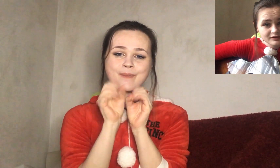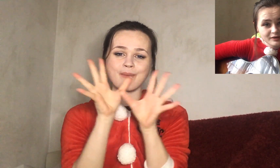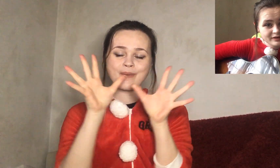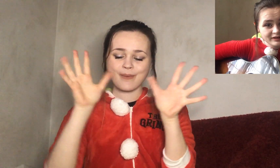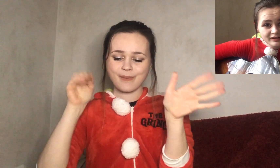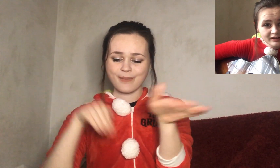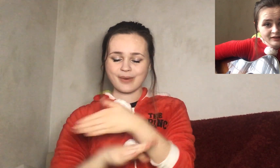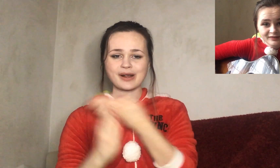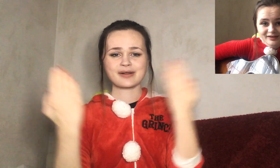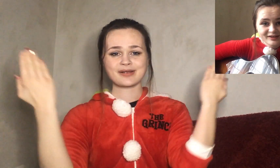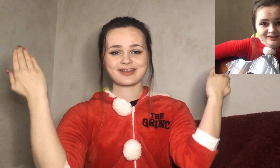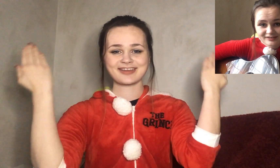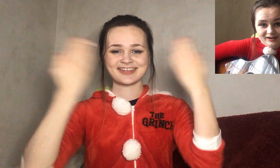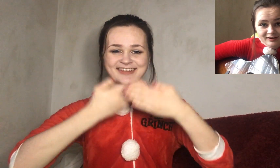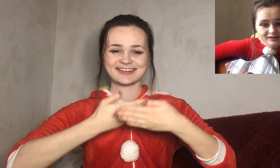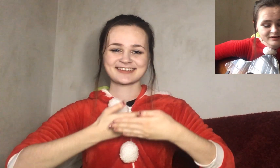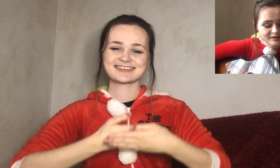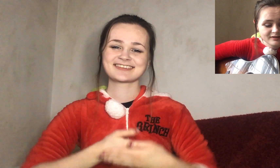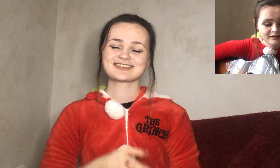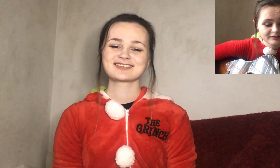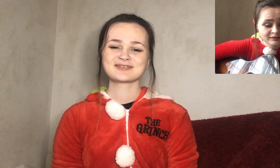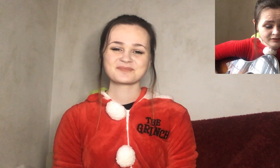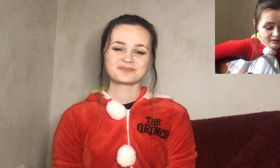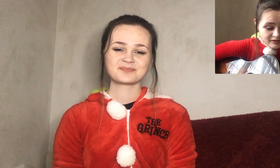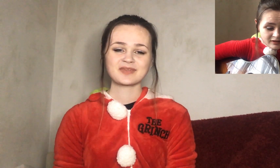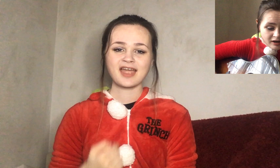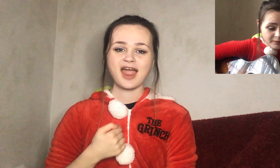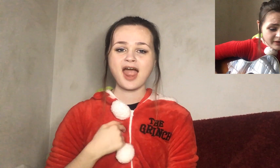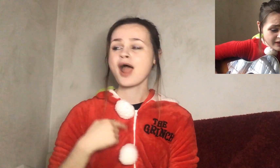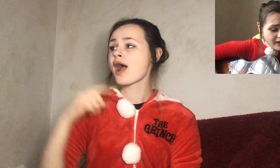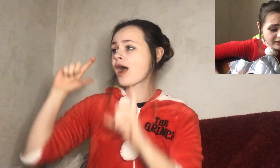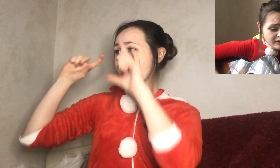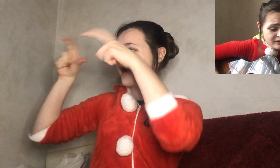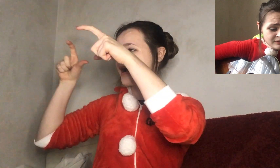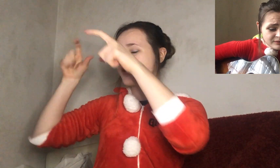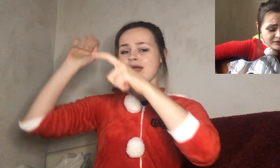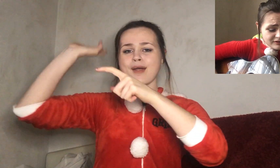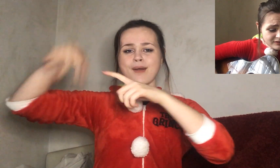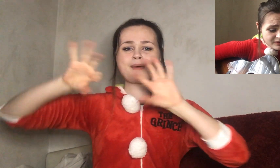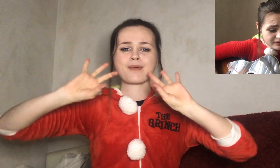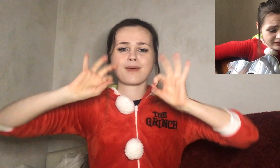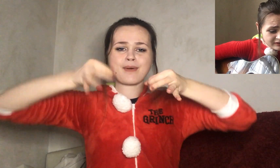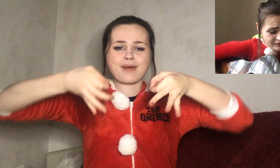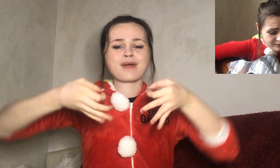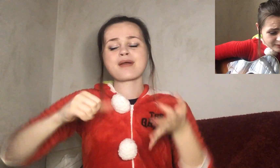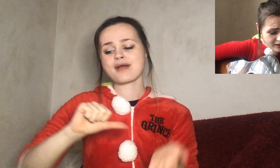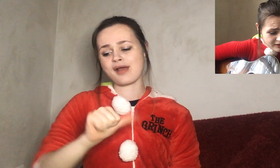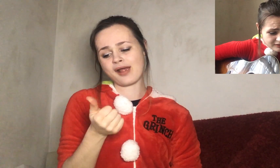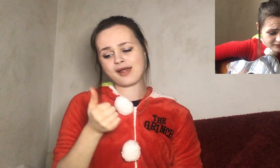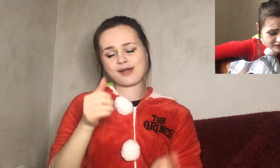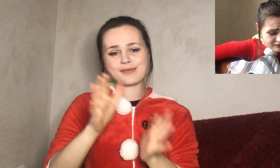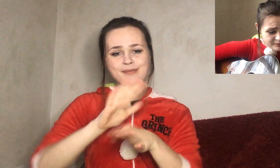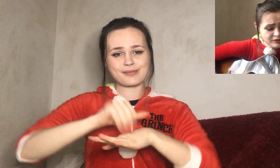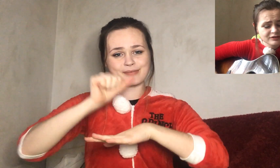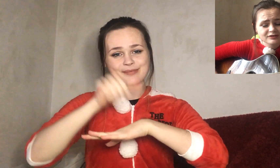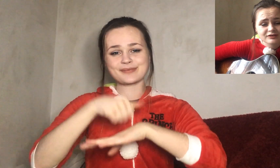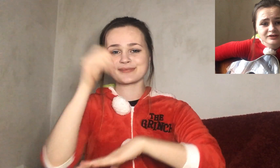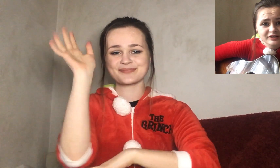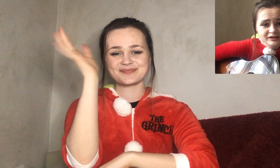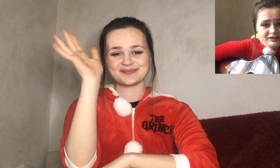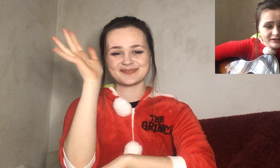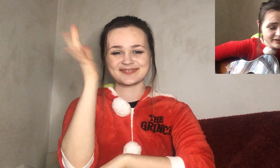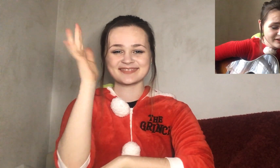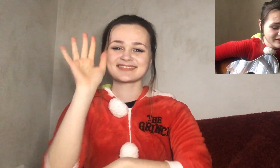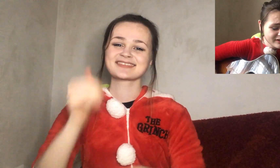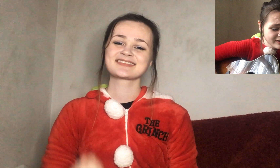candles glowing in the dark. I'm hanging all the stockings by the Christmas